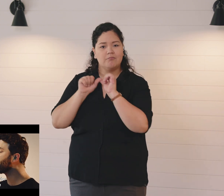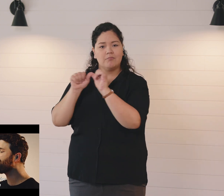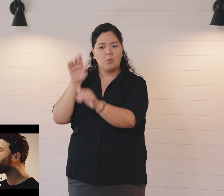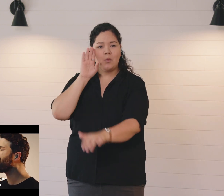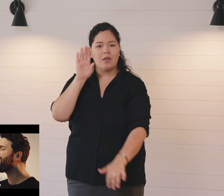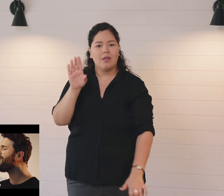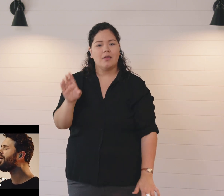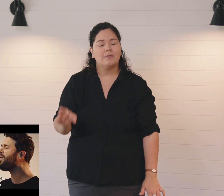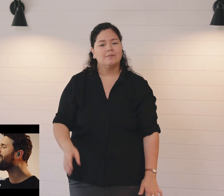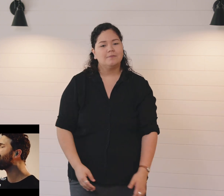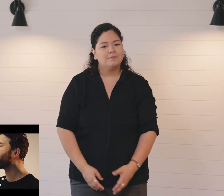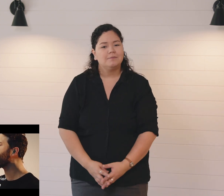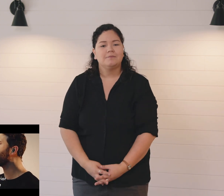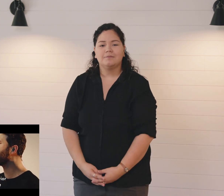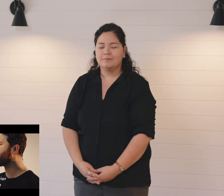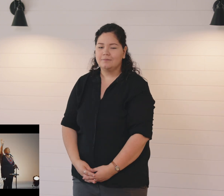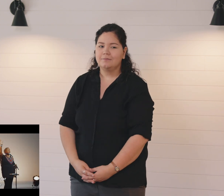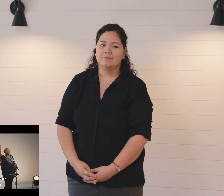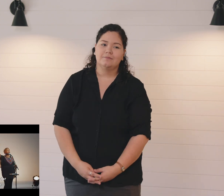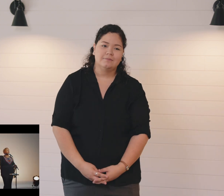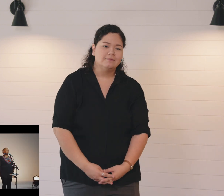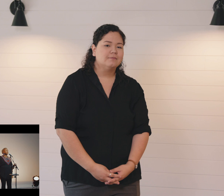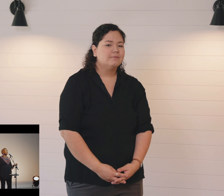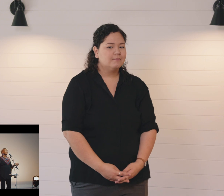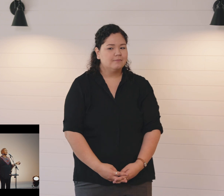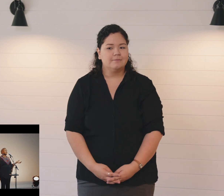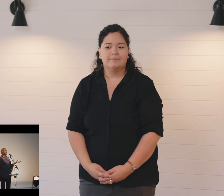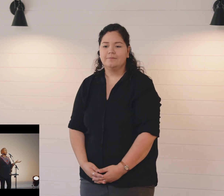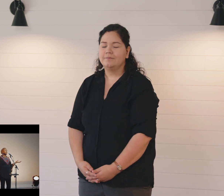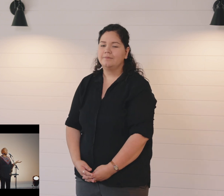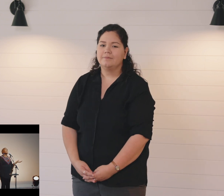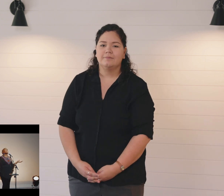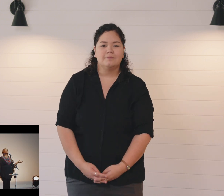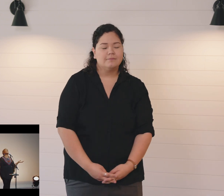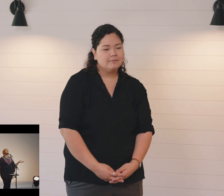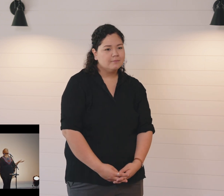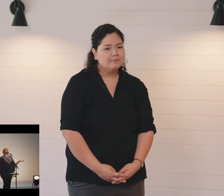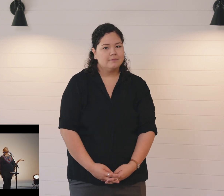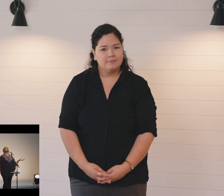Forevermore.